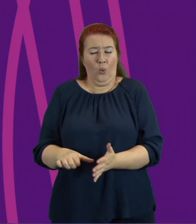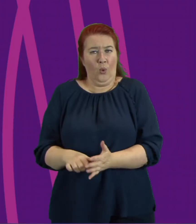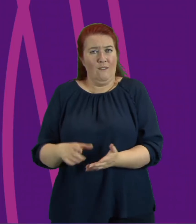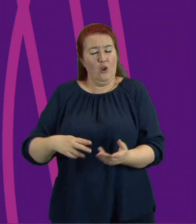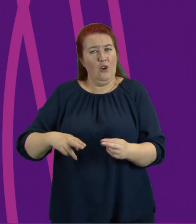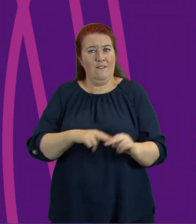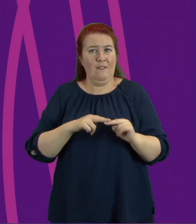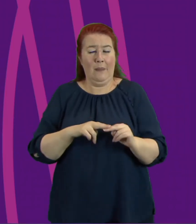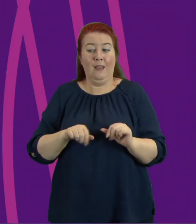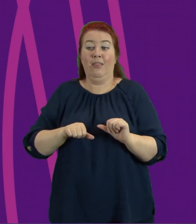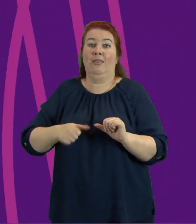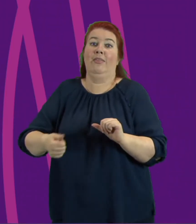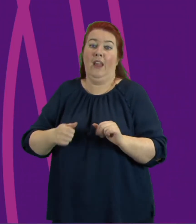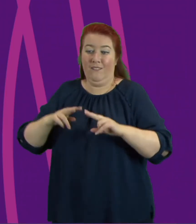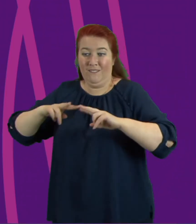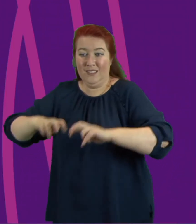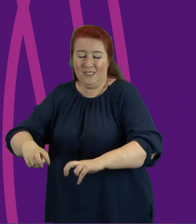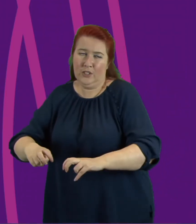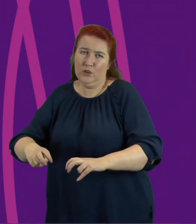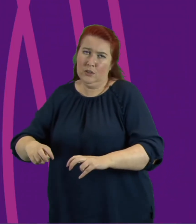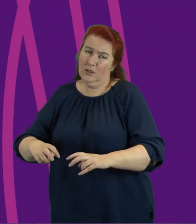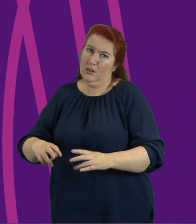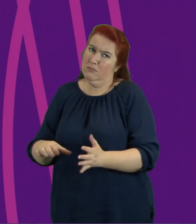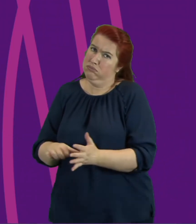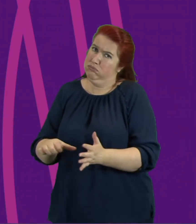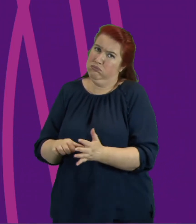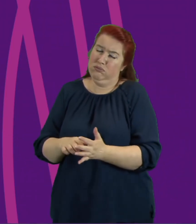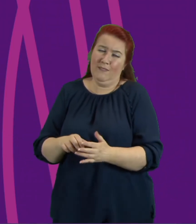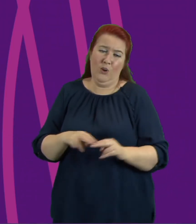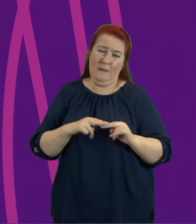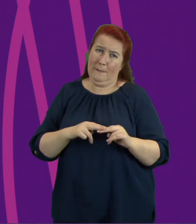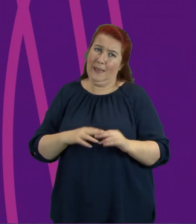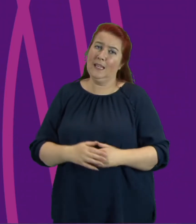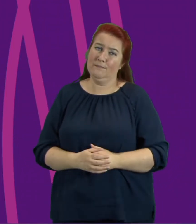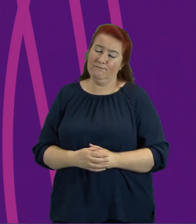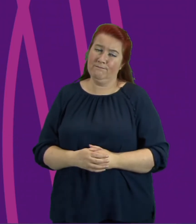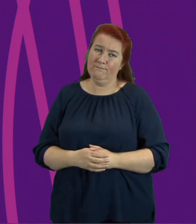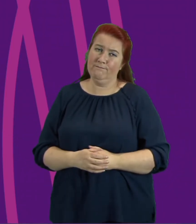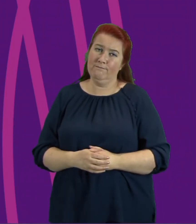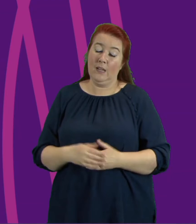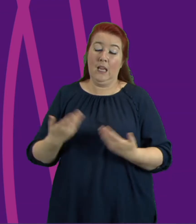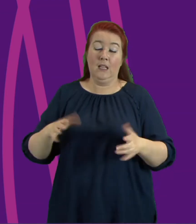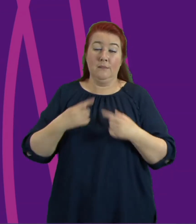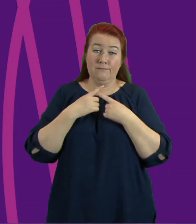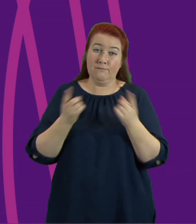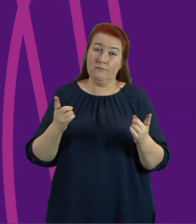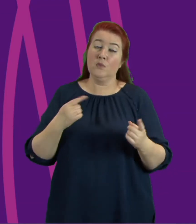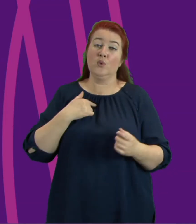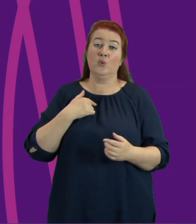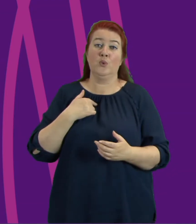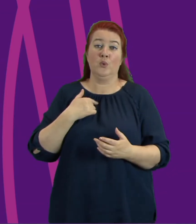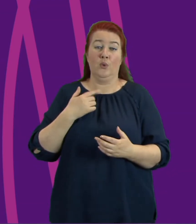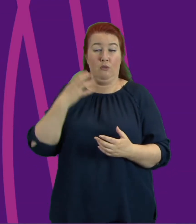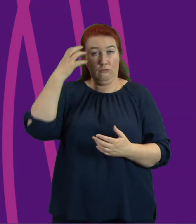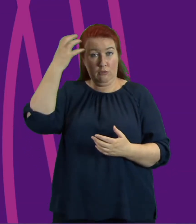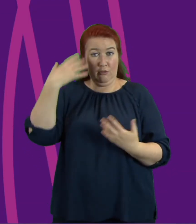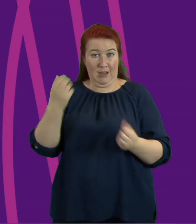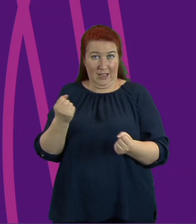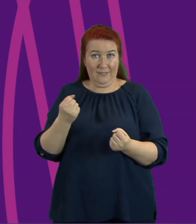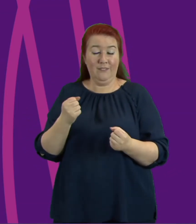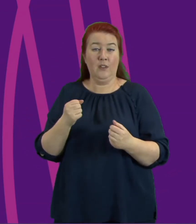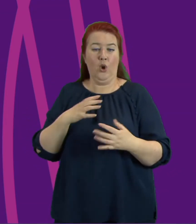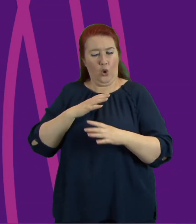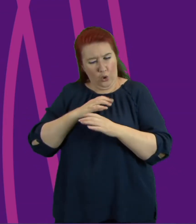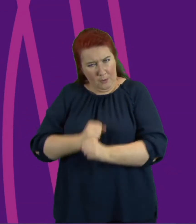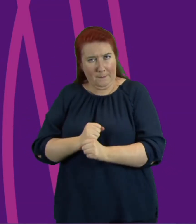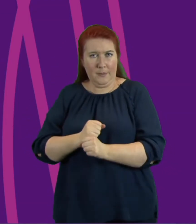investigation for bereaved families. I've set out the Crown's commitment to bereaved families in the Charter, which